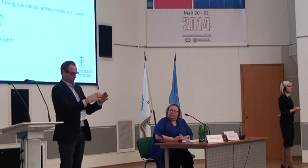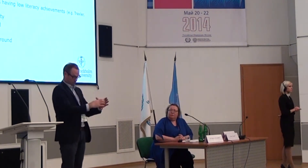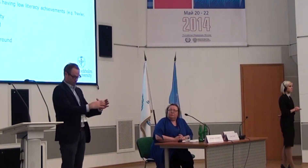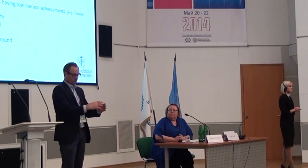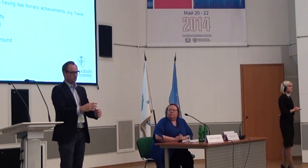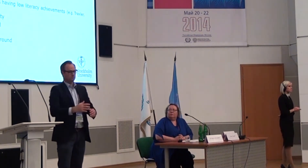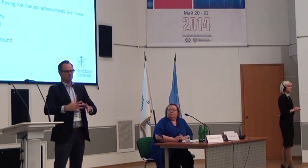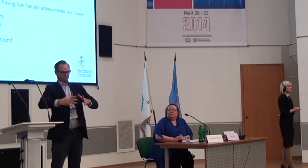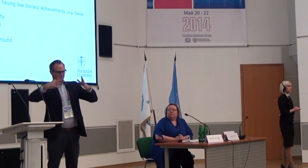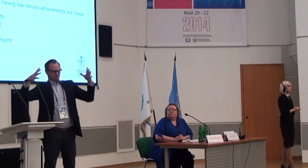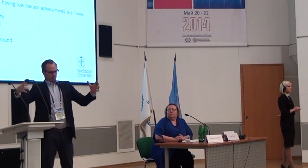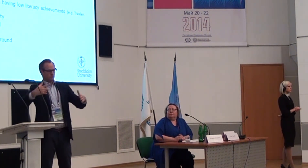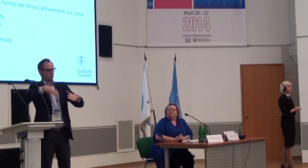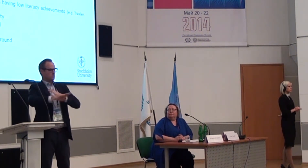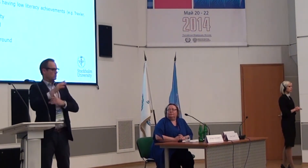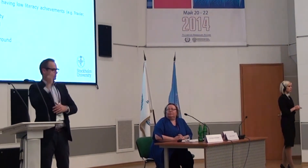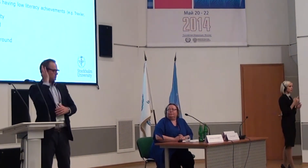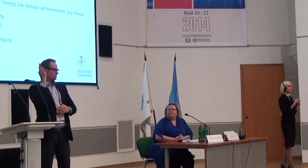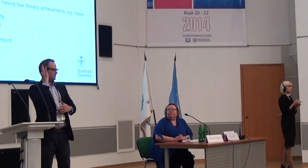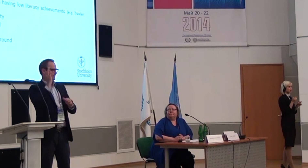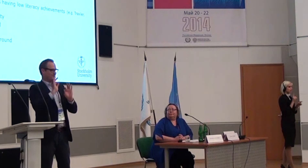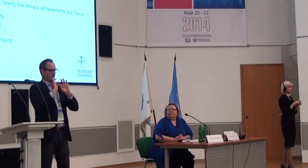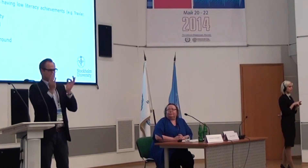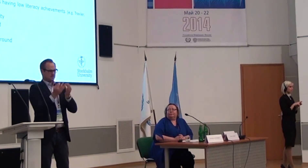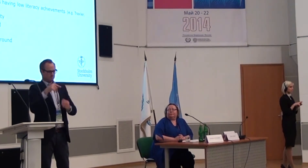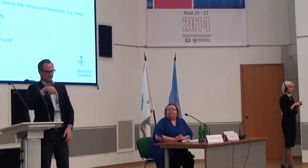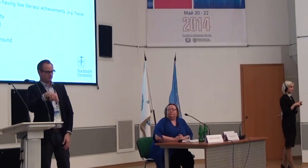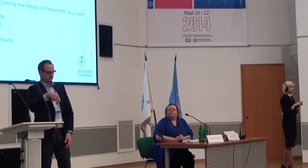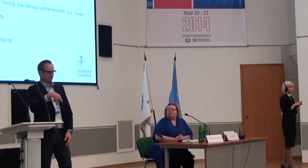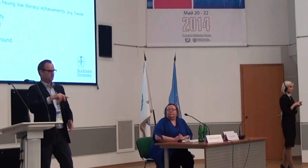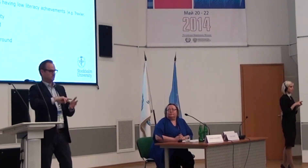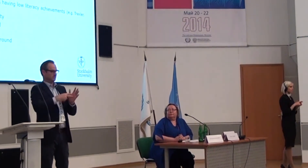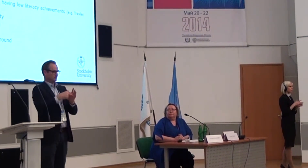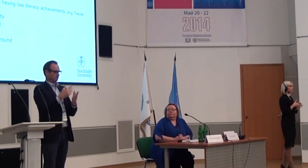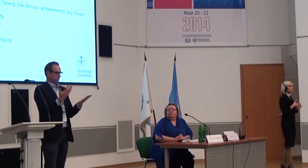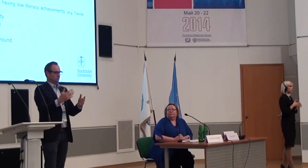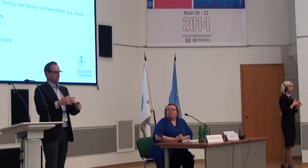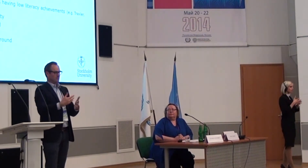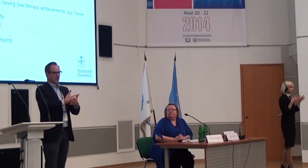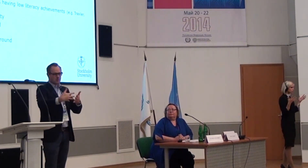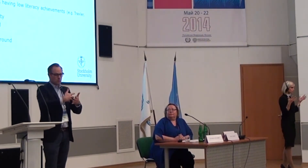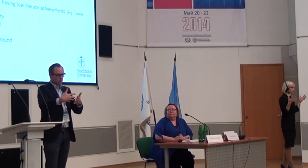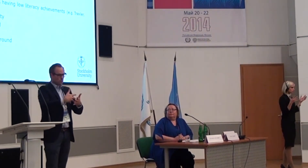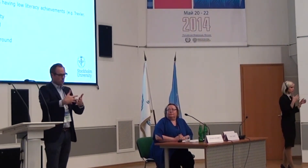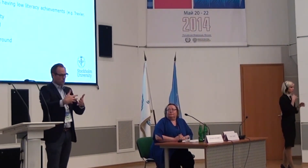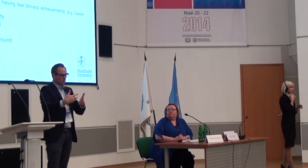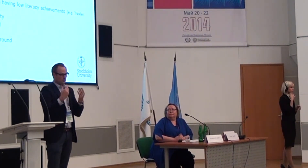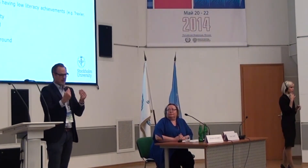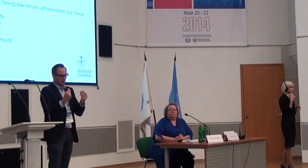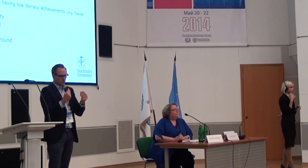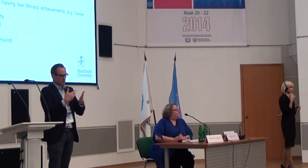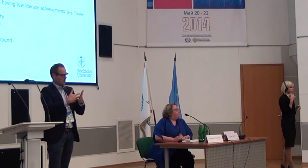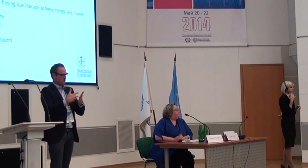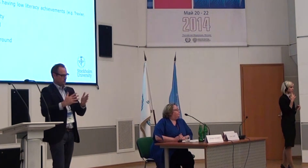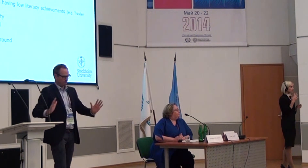deaf family or have deaf parents. The vast majority are brought up in hearing families.